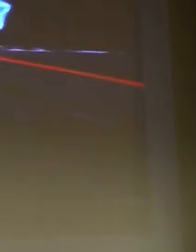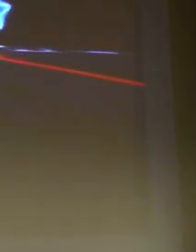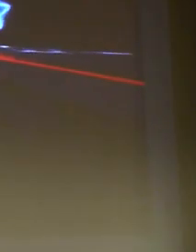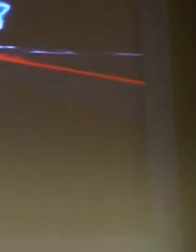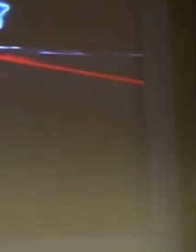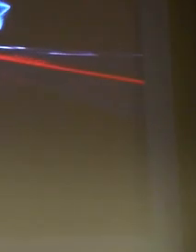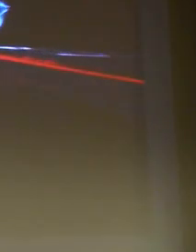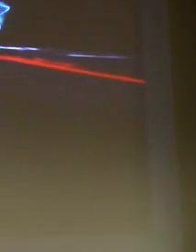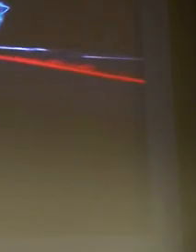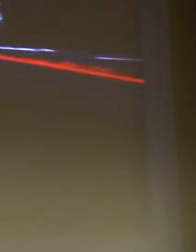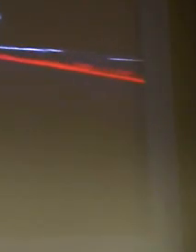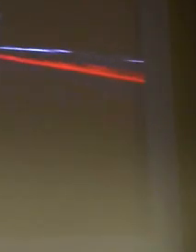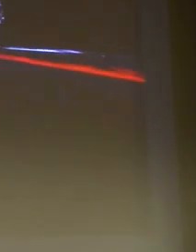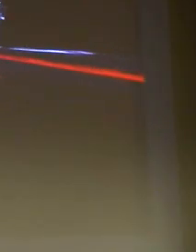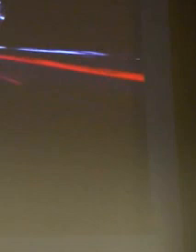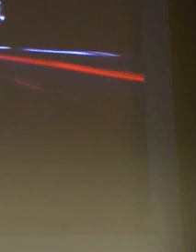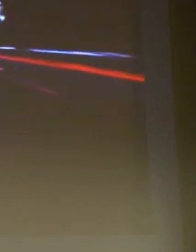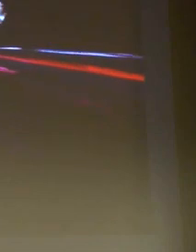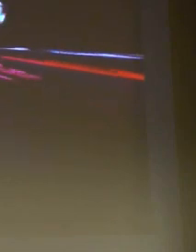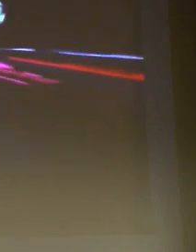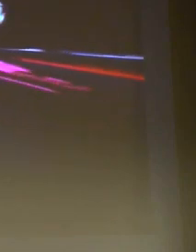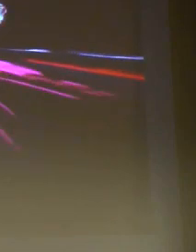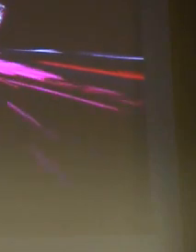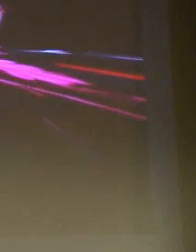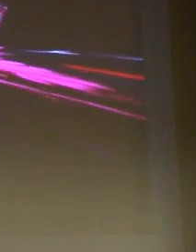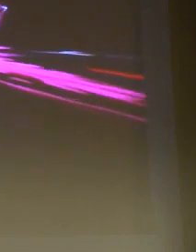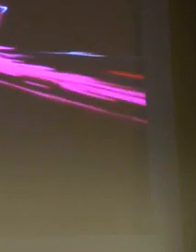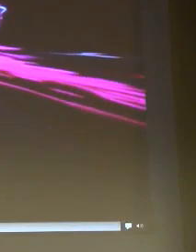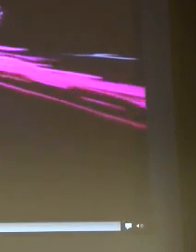perspective. I have no idea what these demons are.